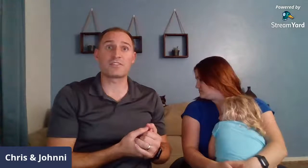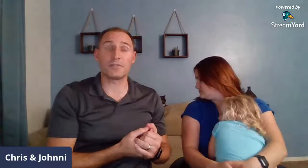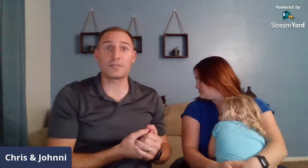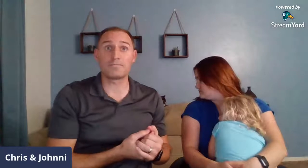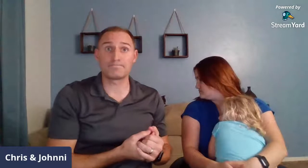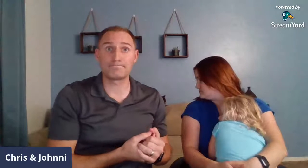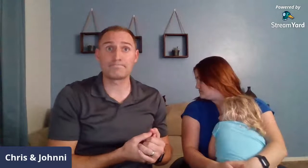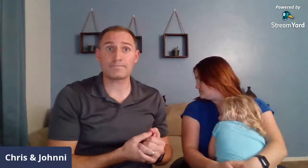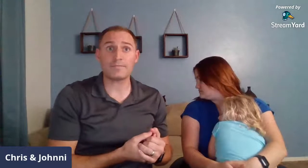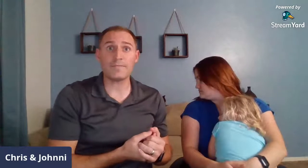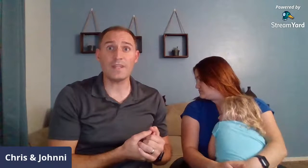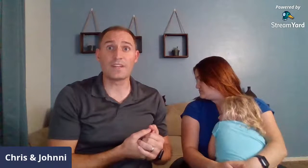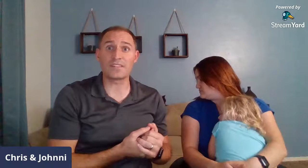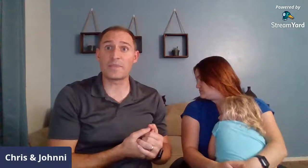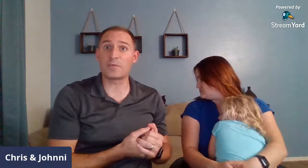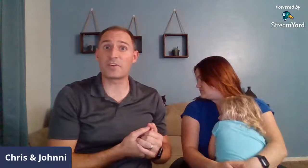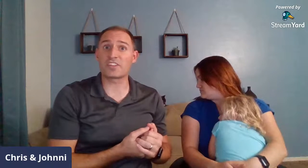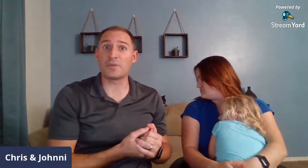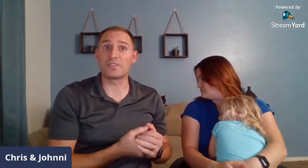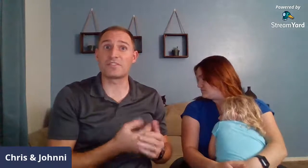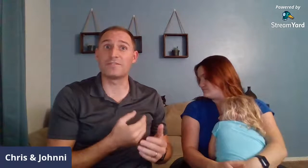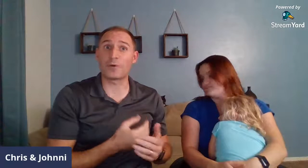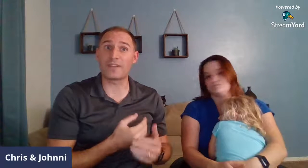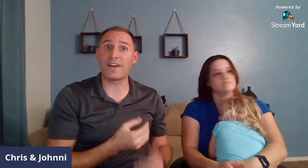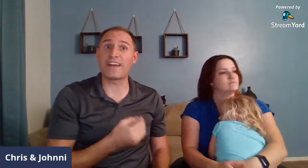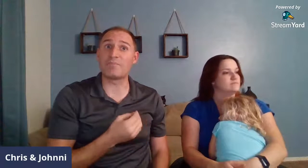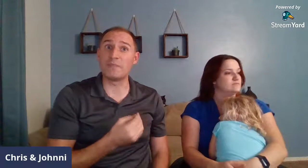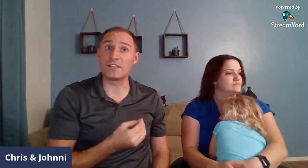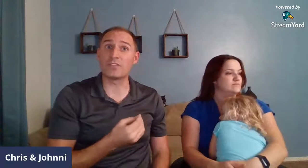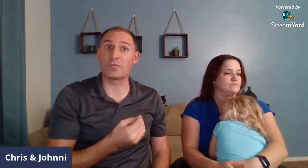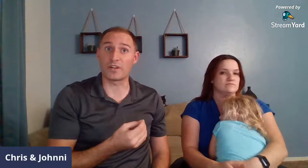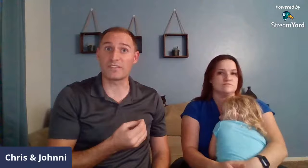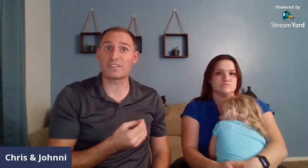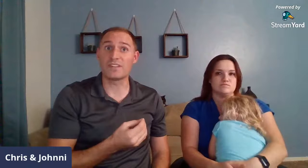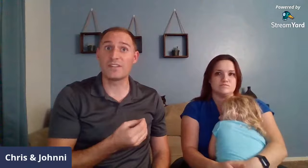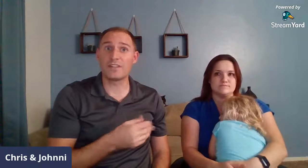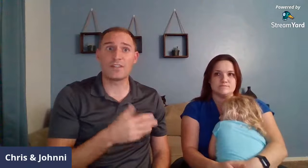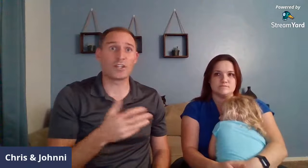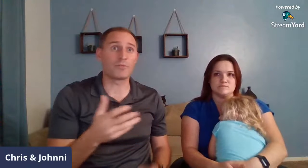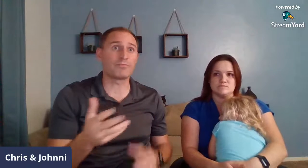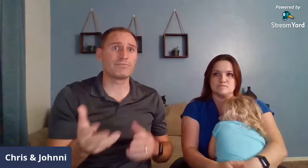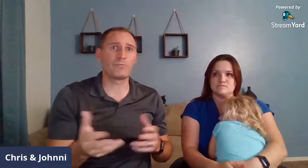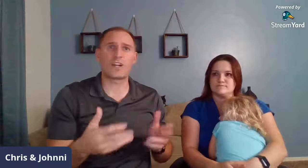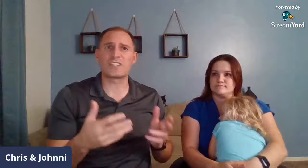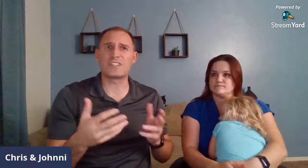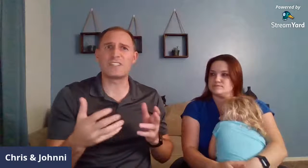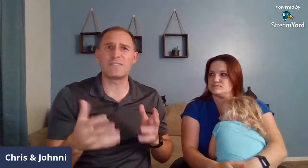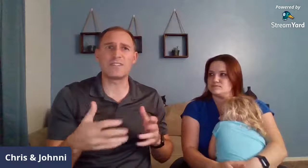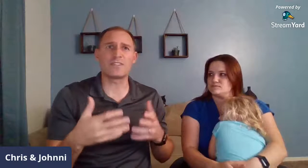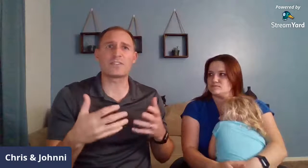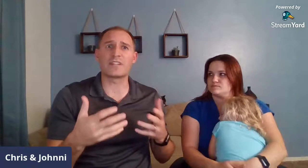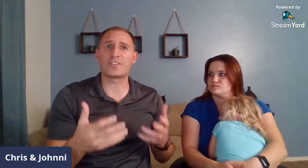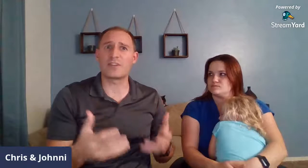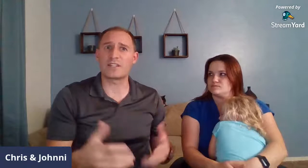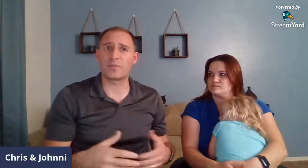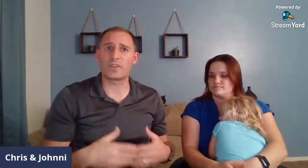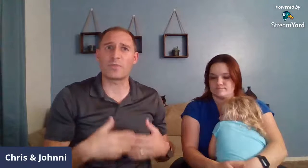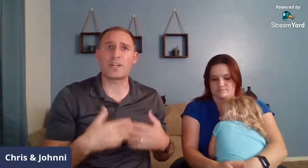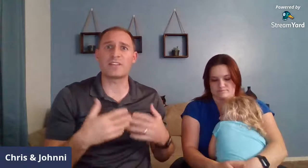old, some of them were exposed to 45 million words, watching TV or interacting with their parents,